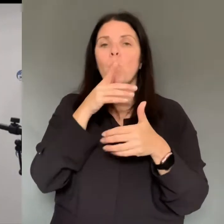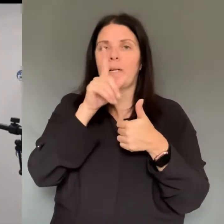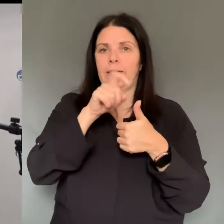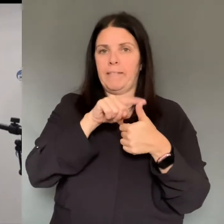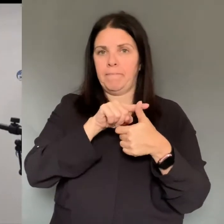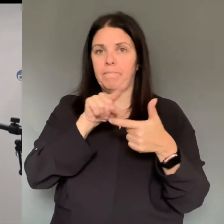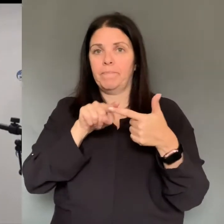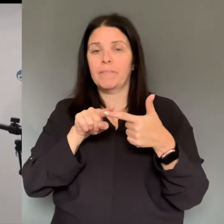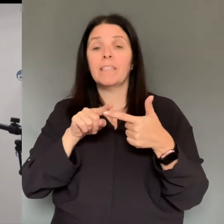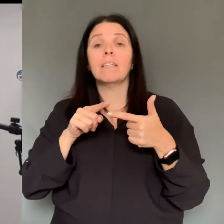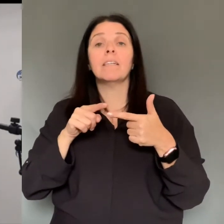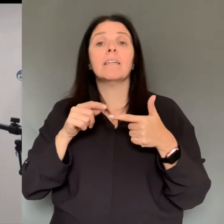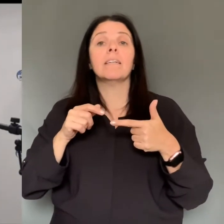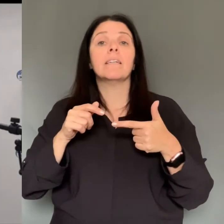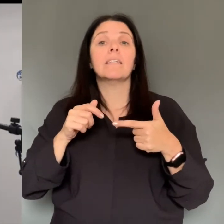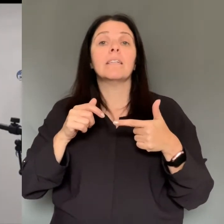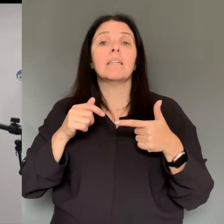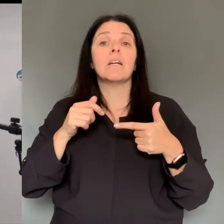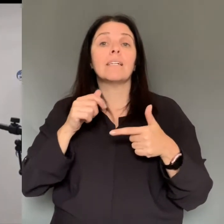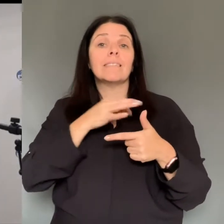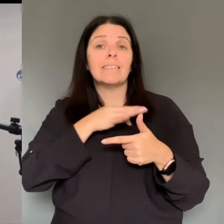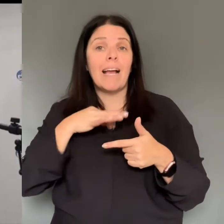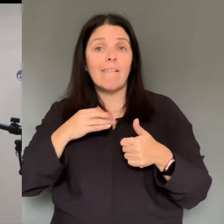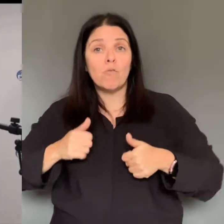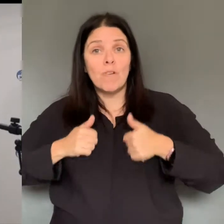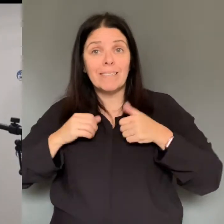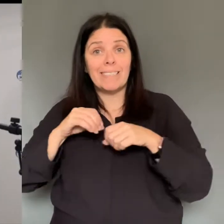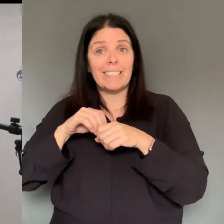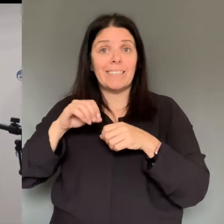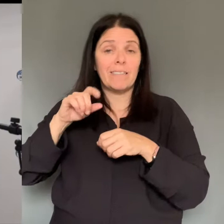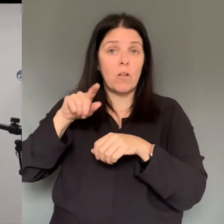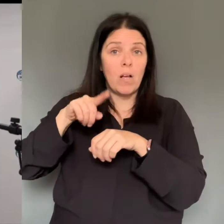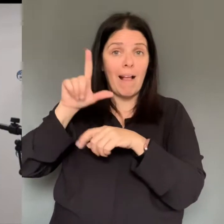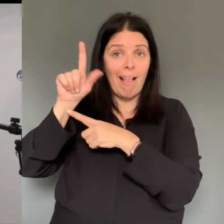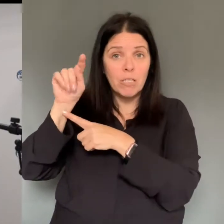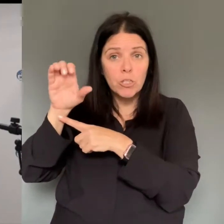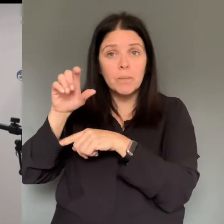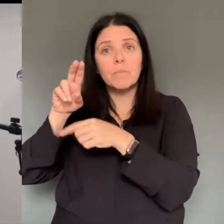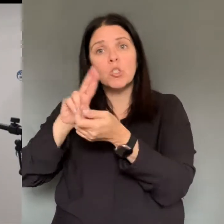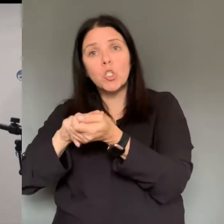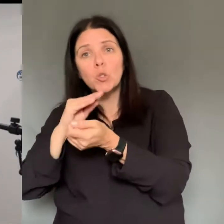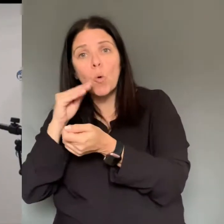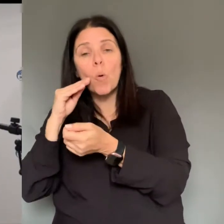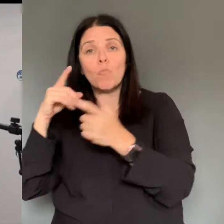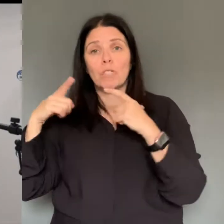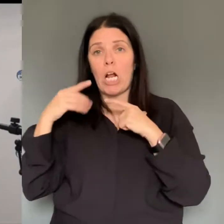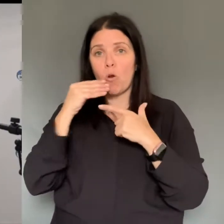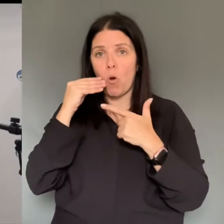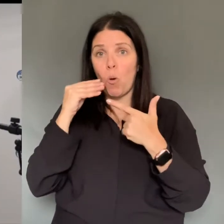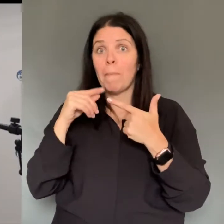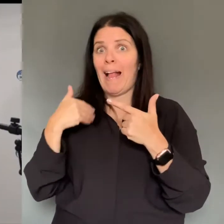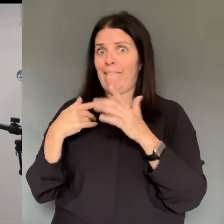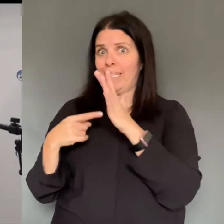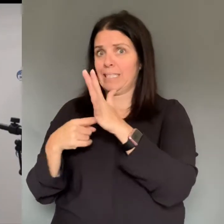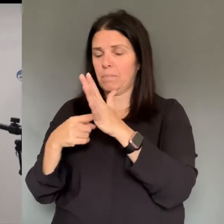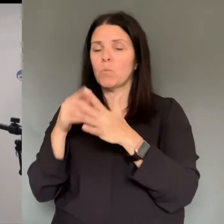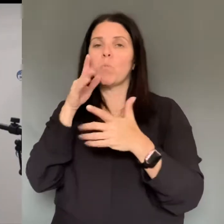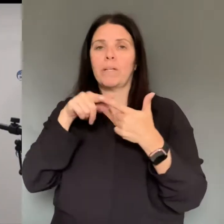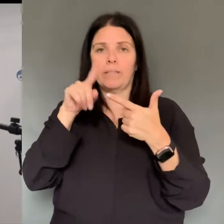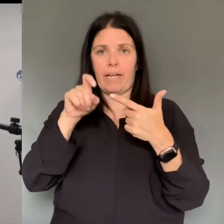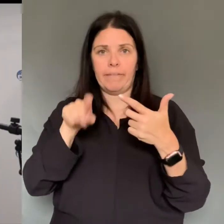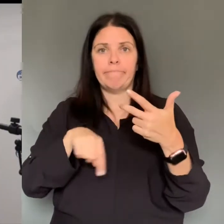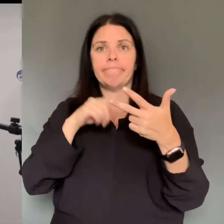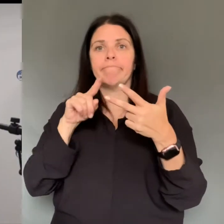homes, hospitalized patients admitted with respiratory symptoms, symptomatic members of remote, isolated,